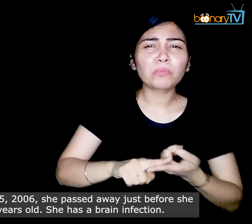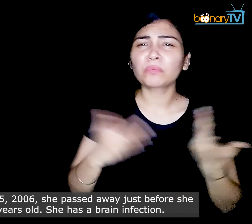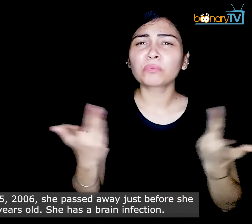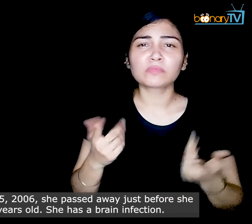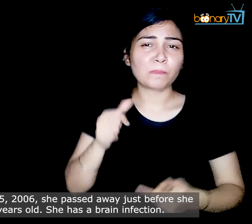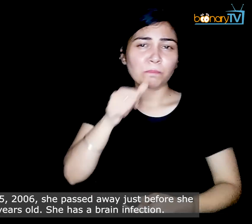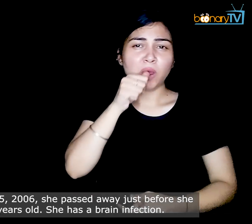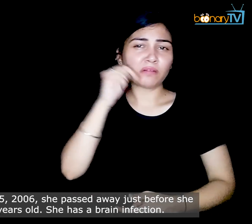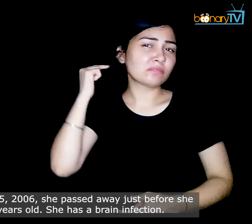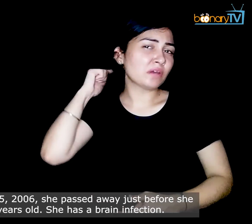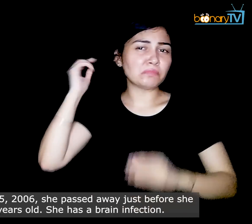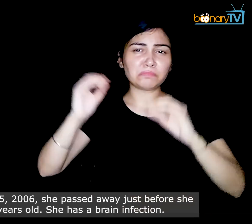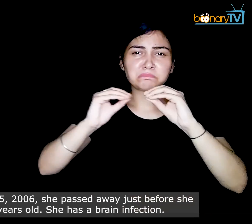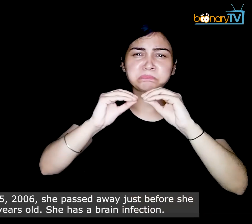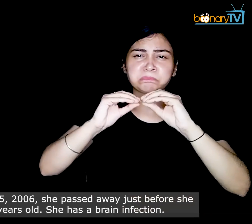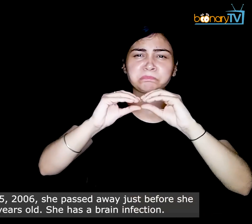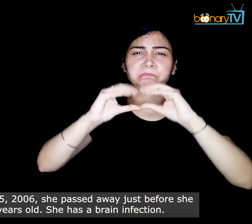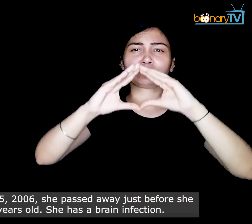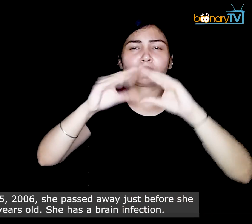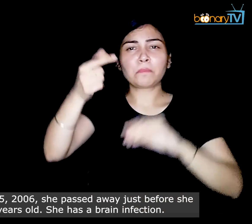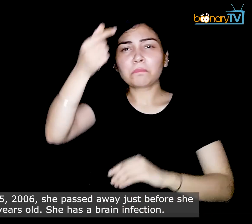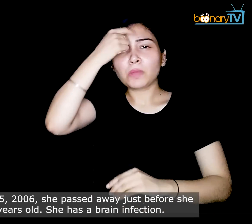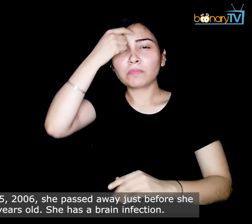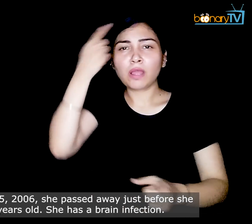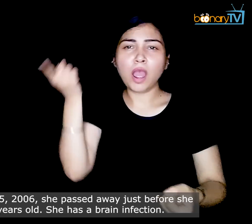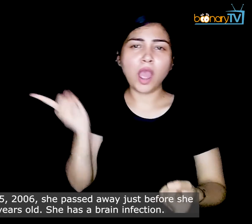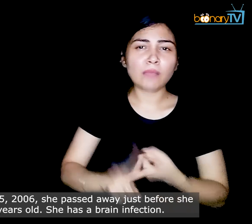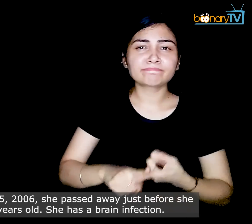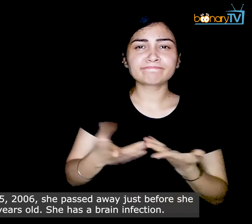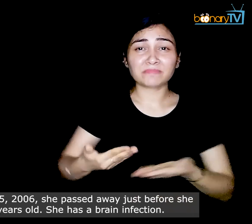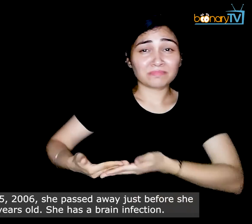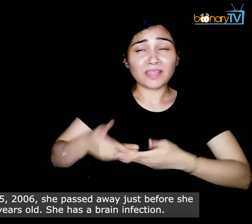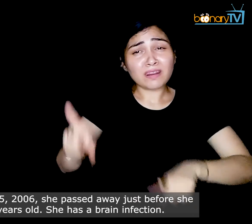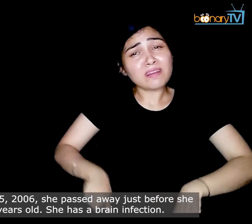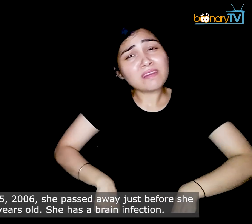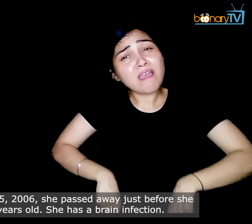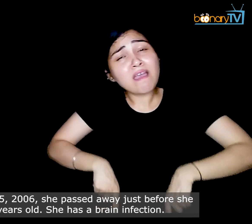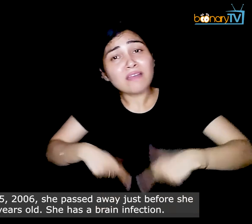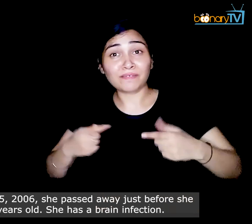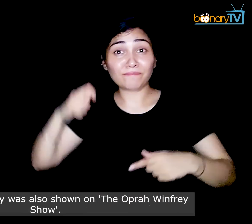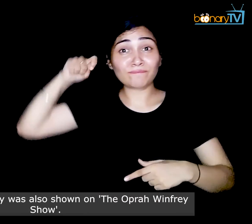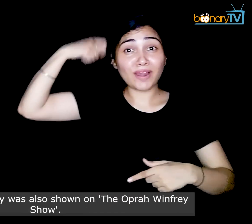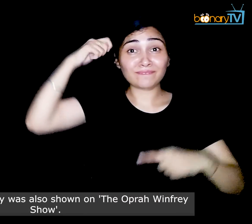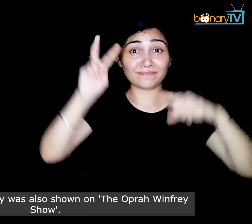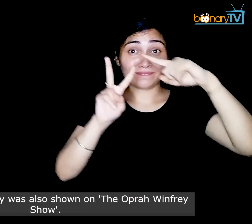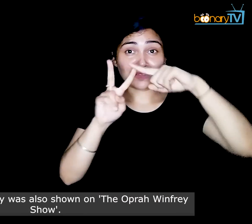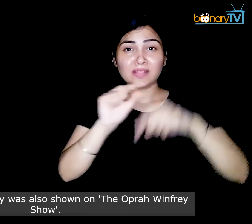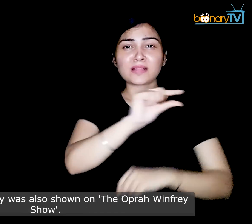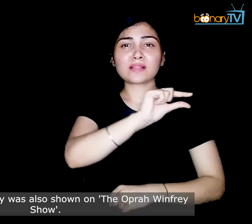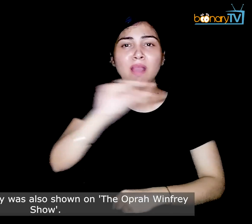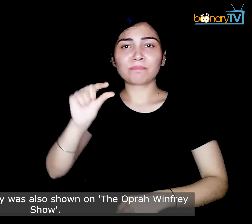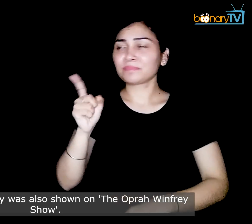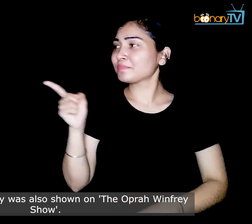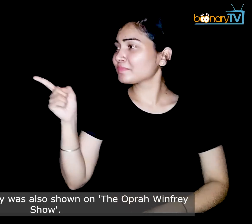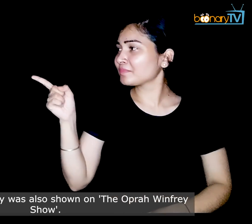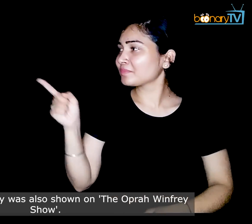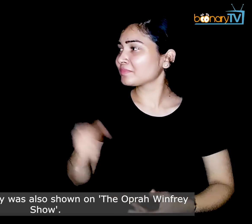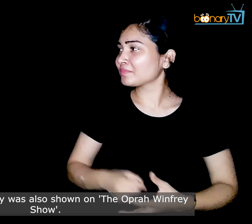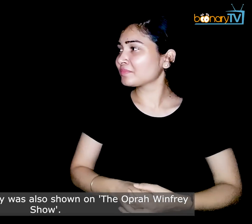old. She had a brain infection. The story of this baby was also shown